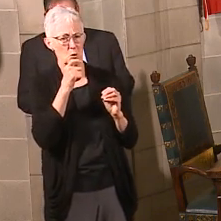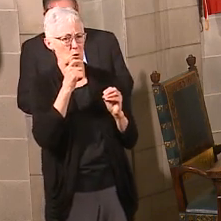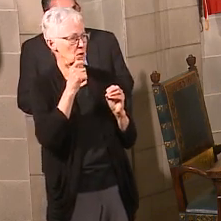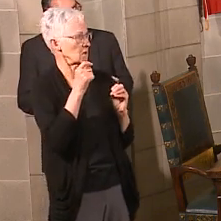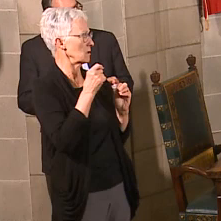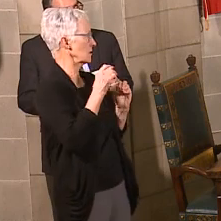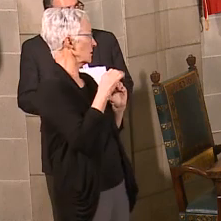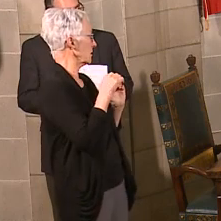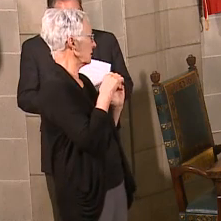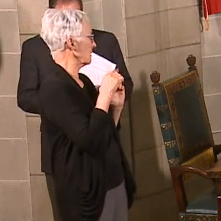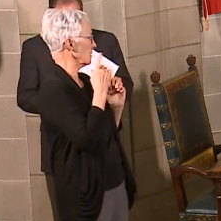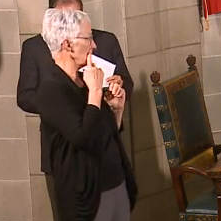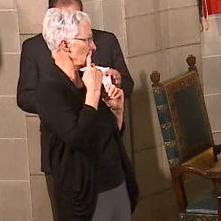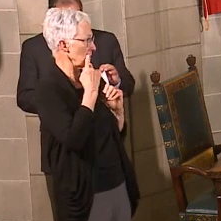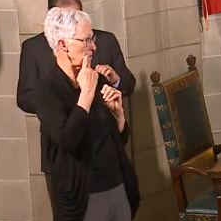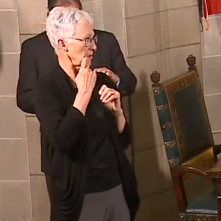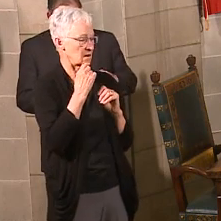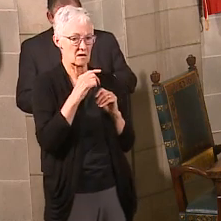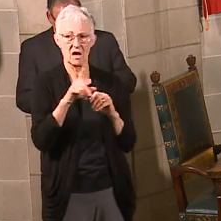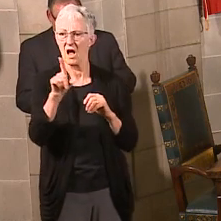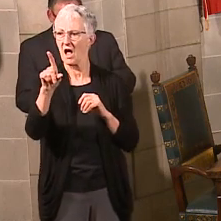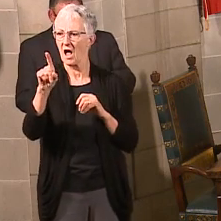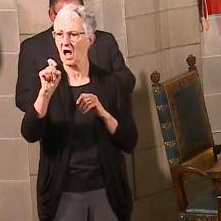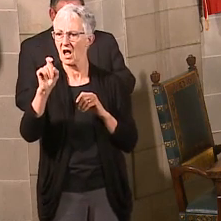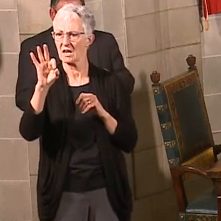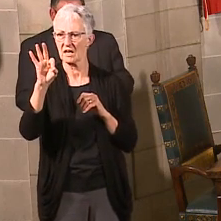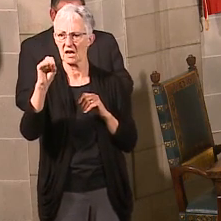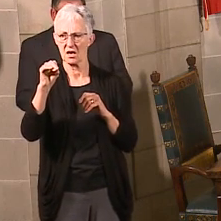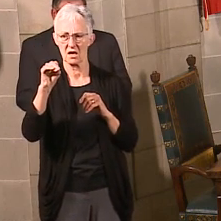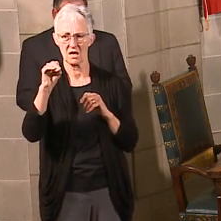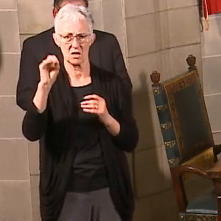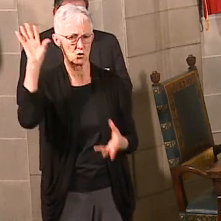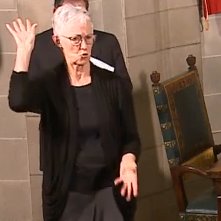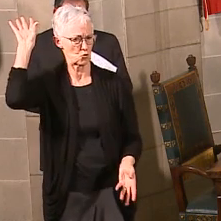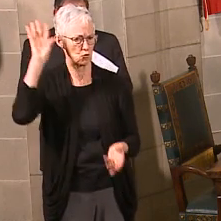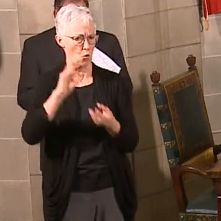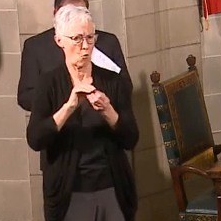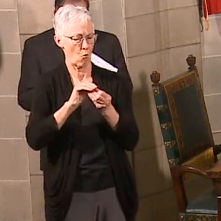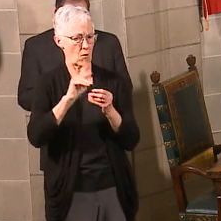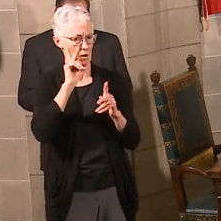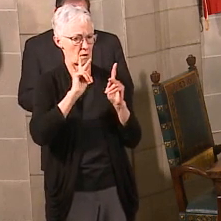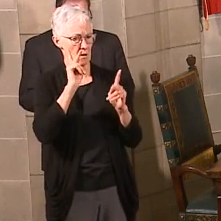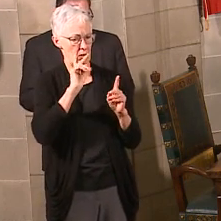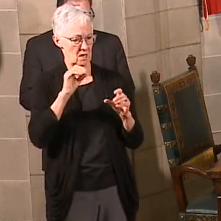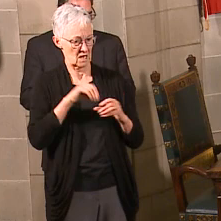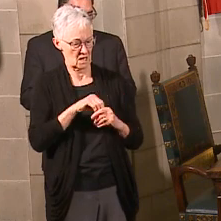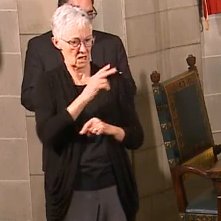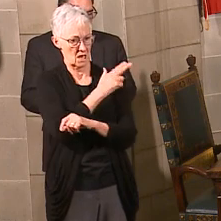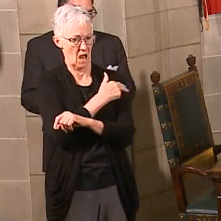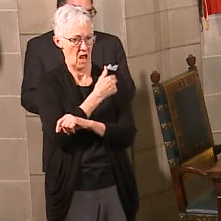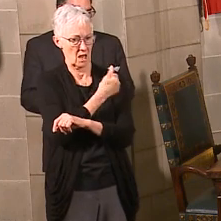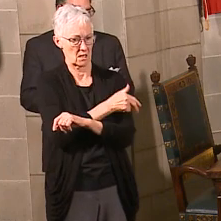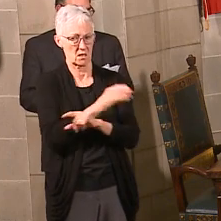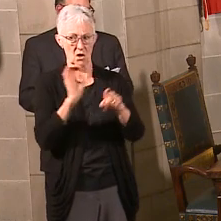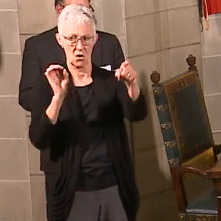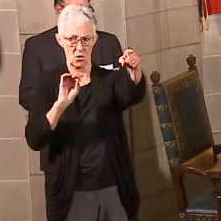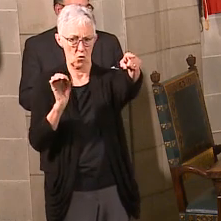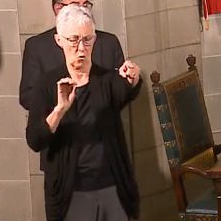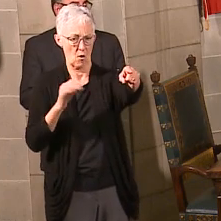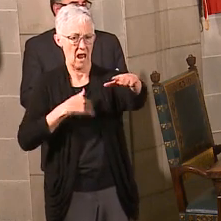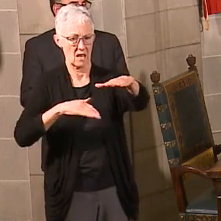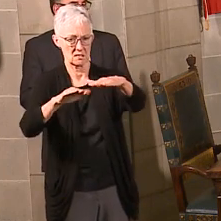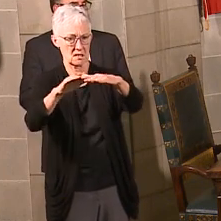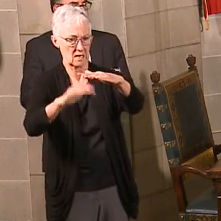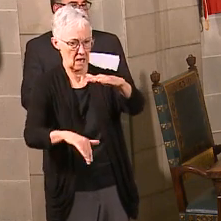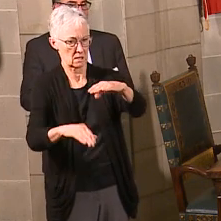I think it's 190 hospitalizations with COVID? Only 190 total hospitalizations at the current time. Omaha actually has less than